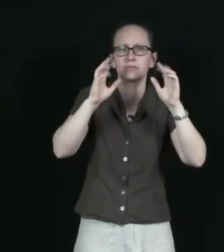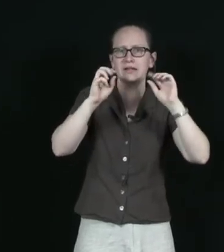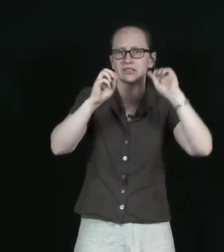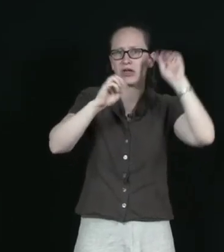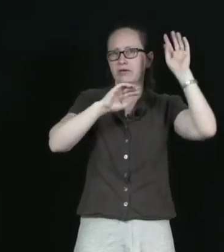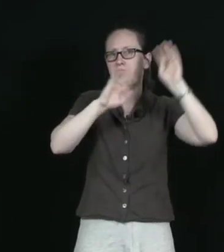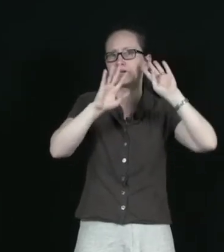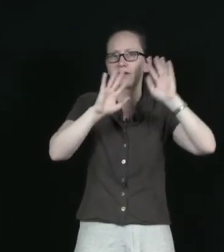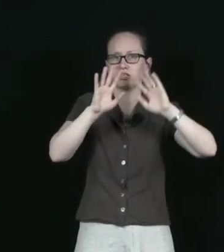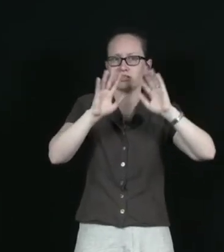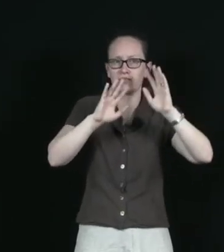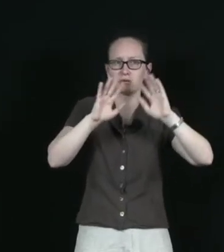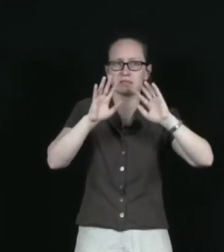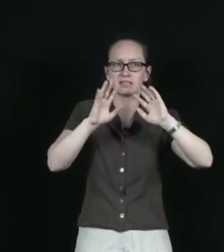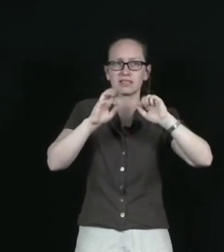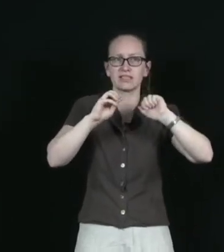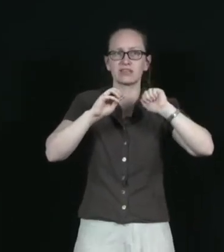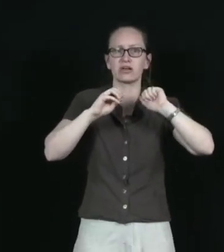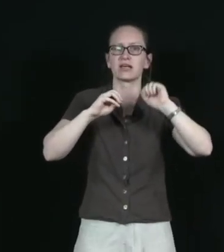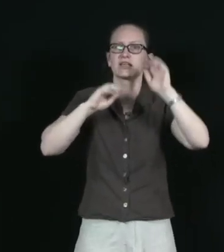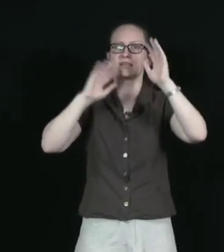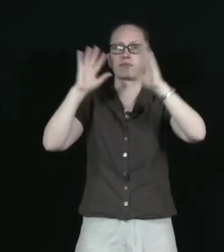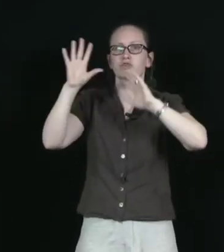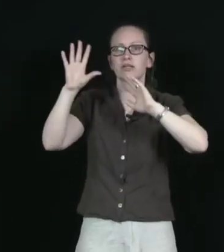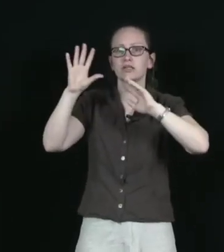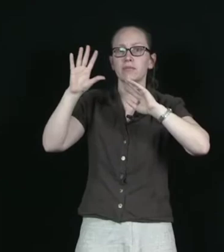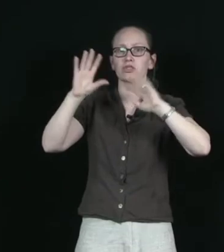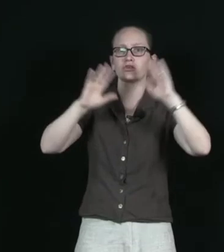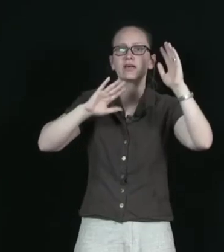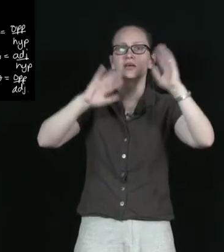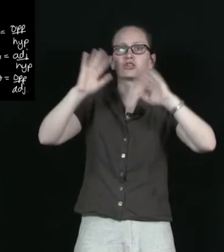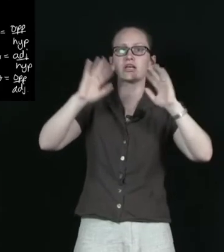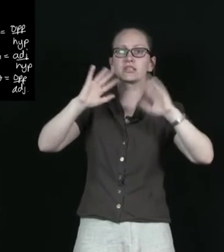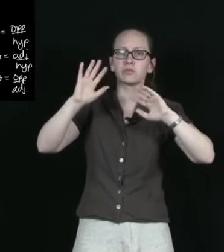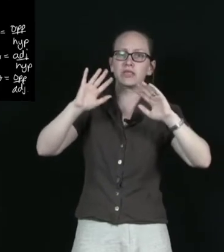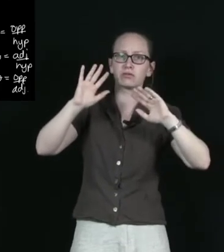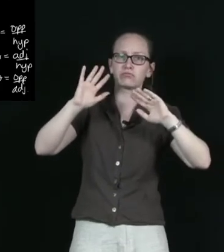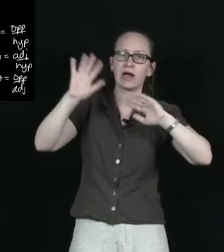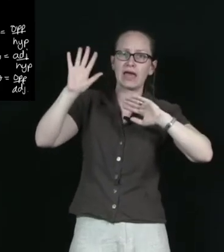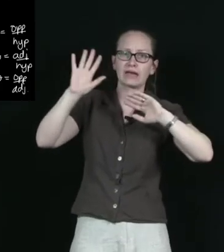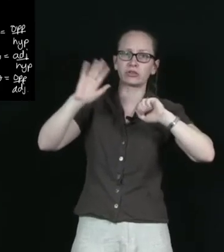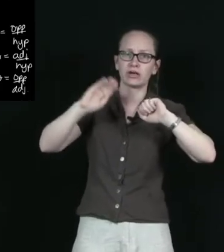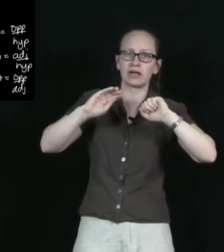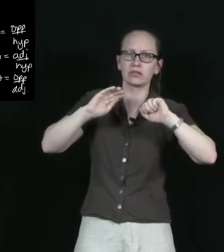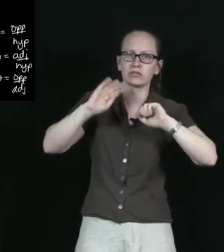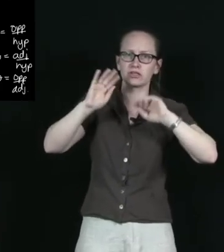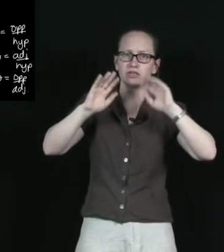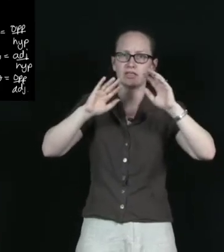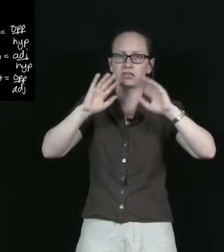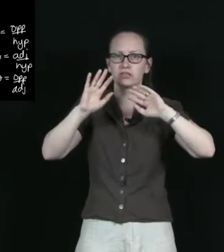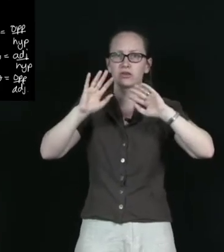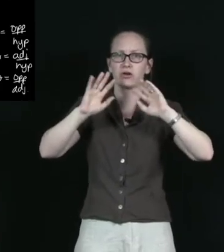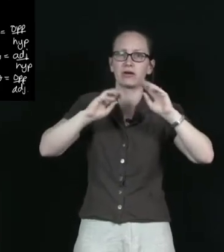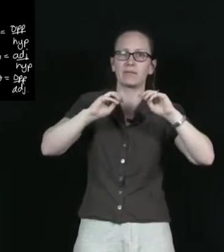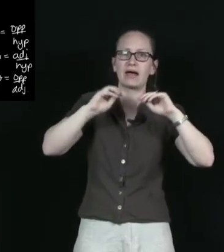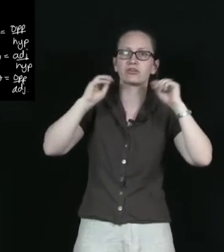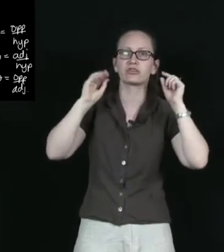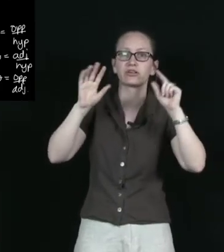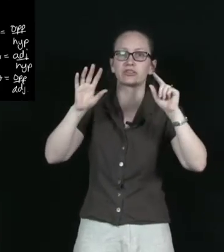algebra, so rearranging formulas, etc., some trigonometry, just with right angle triangles, so you need to know about